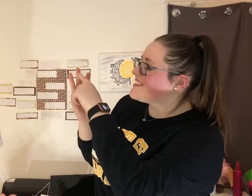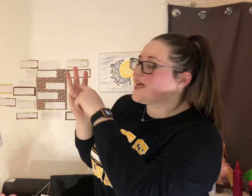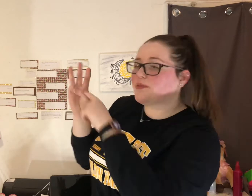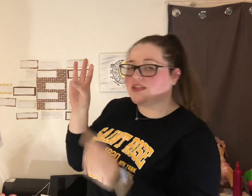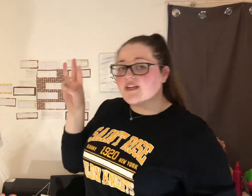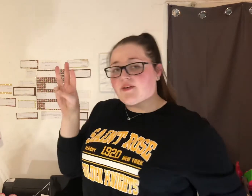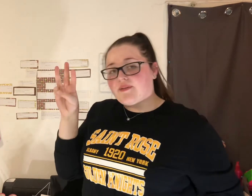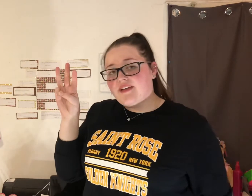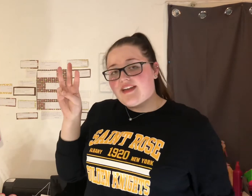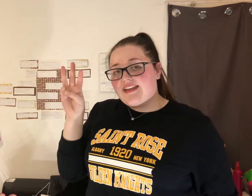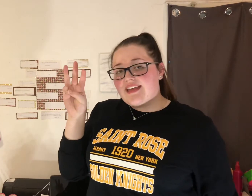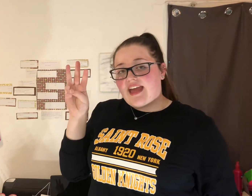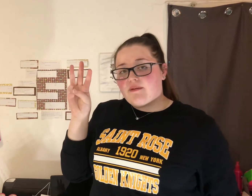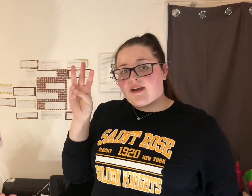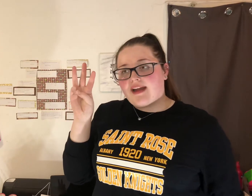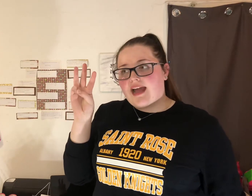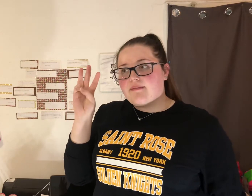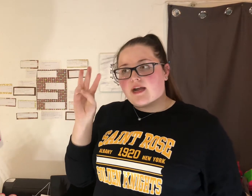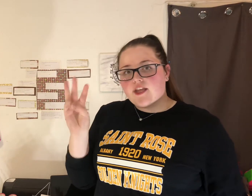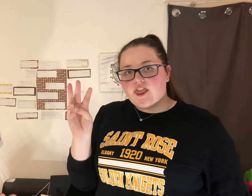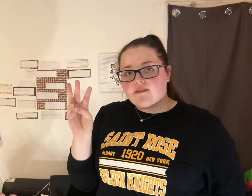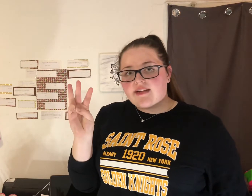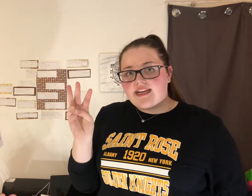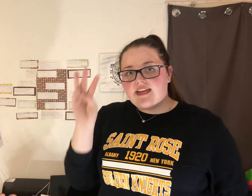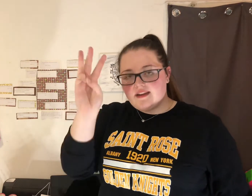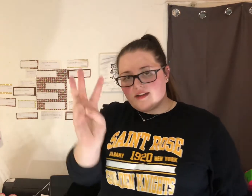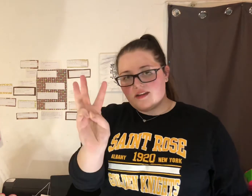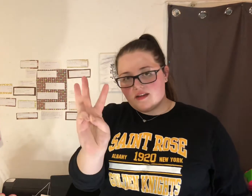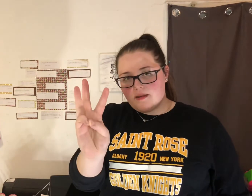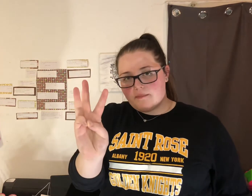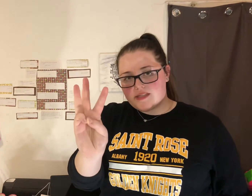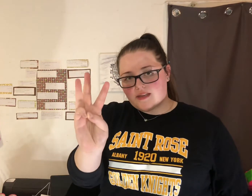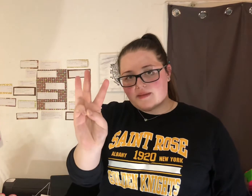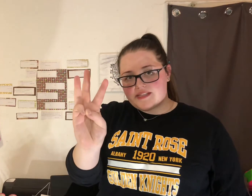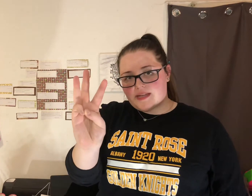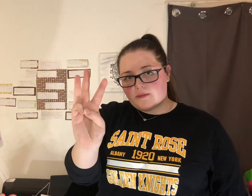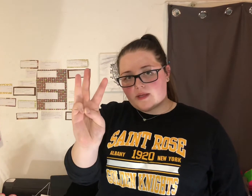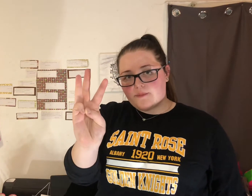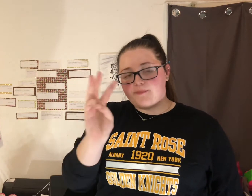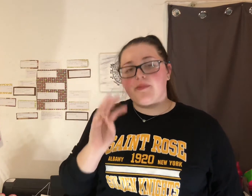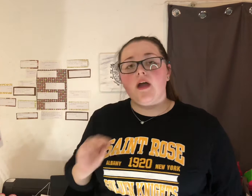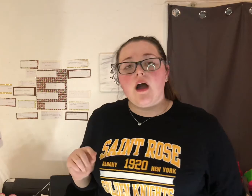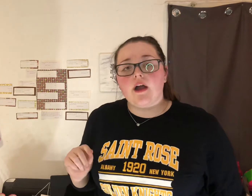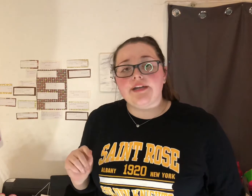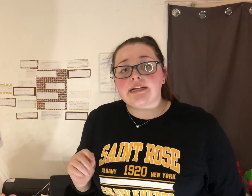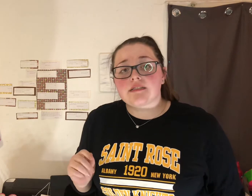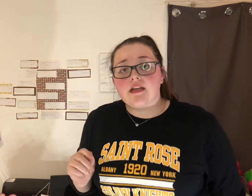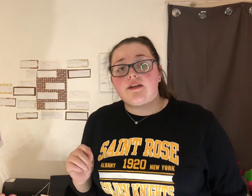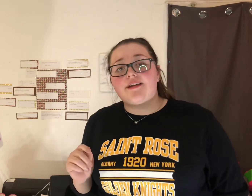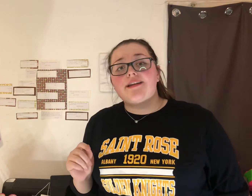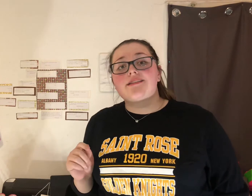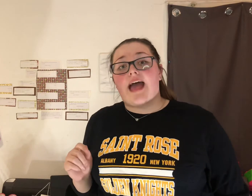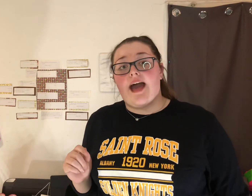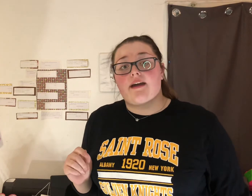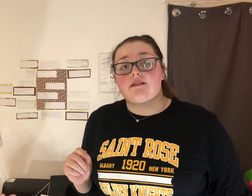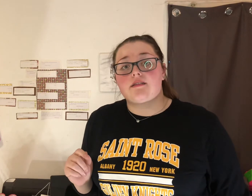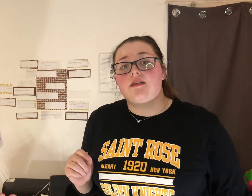W. Okay? We're going to kind of make our 3, but it's going to be a W. Our next letter is X. So